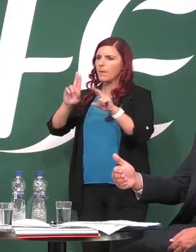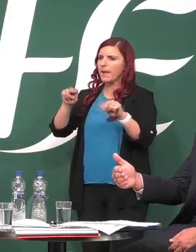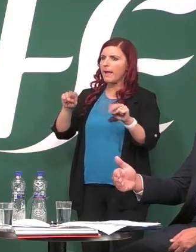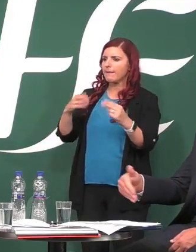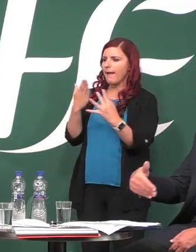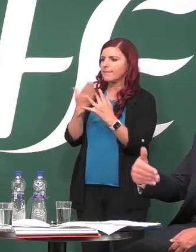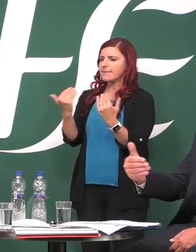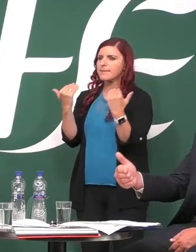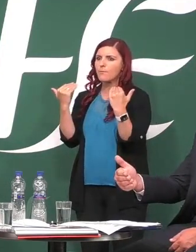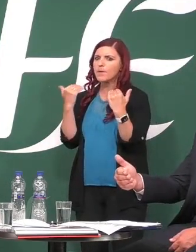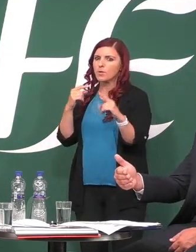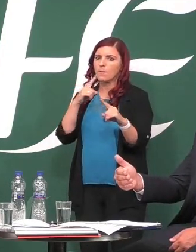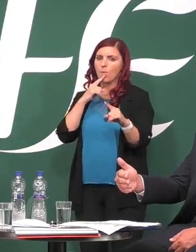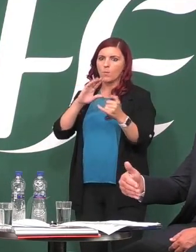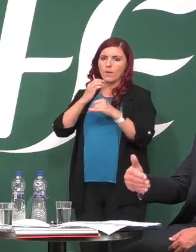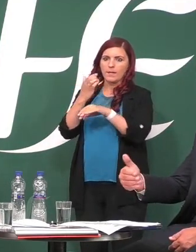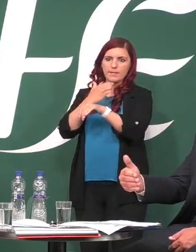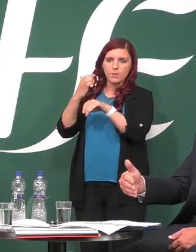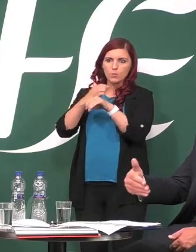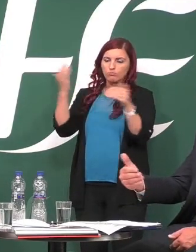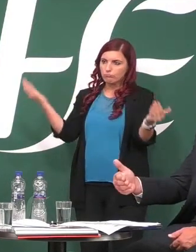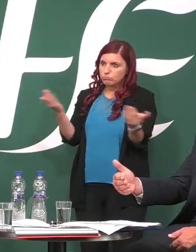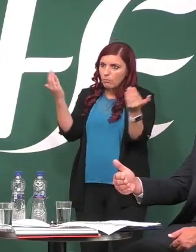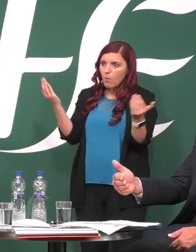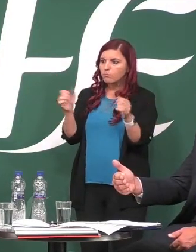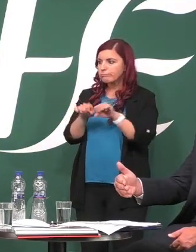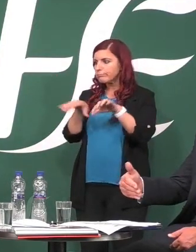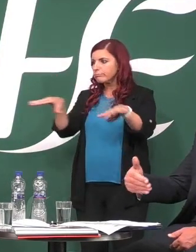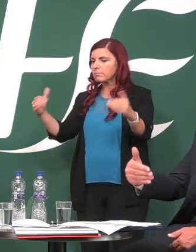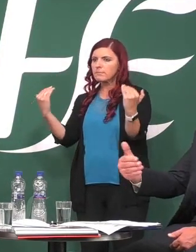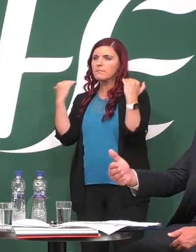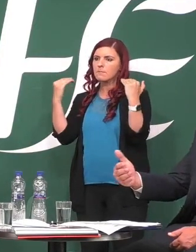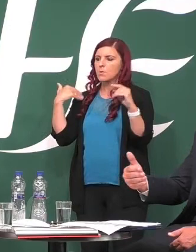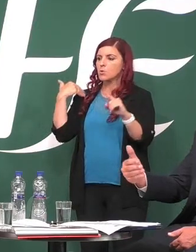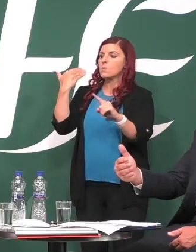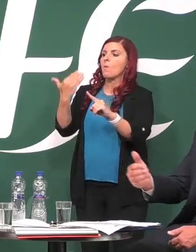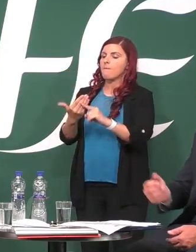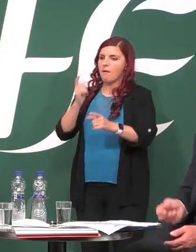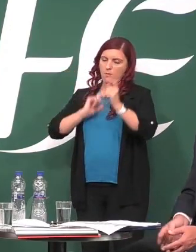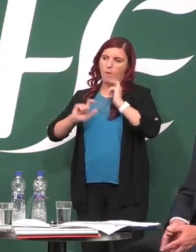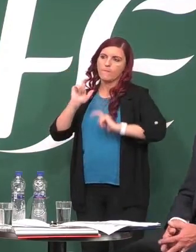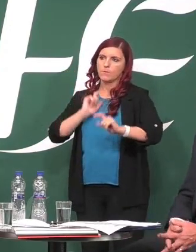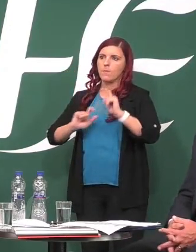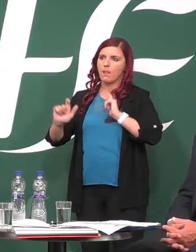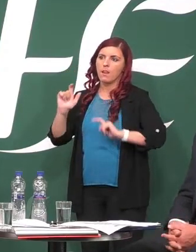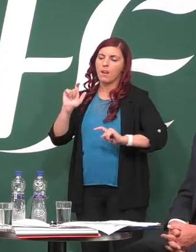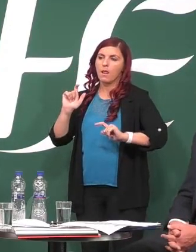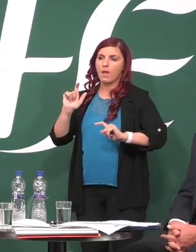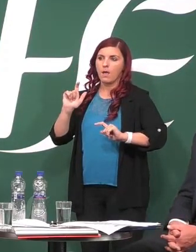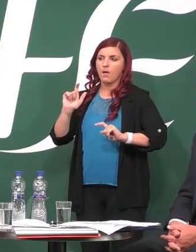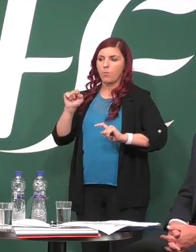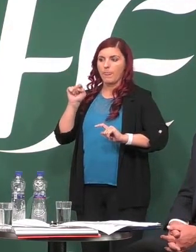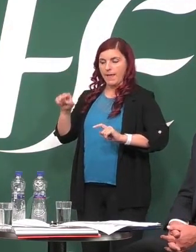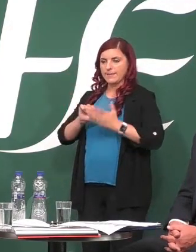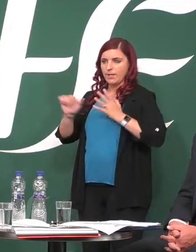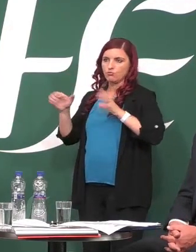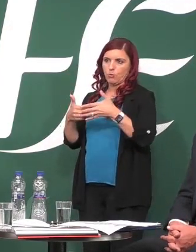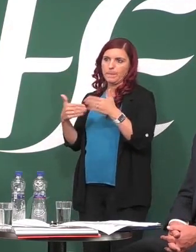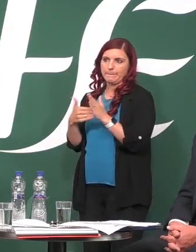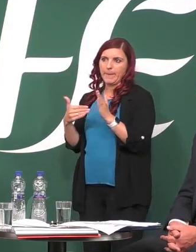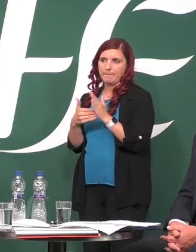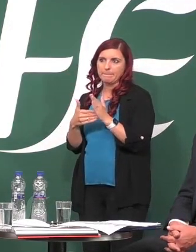continue to try and promote it, put the information out there. But so far, we'd be comfortable where we're at relative to the total population of that age group at the moment.